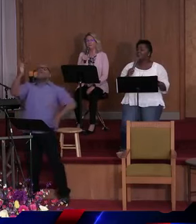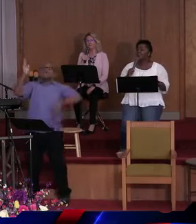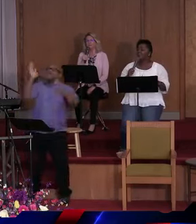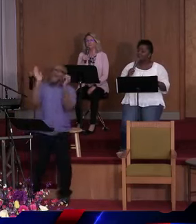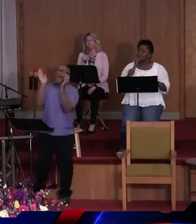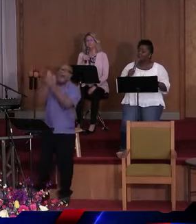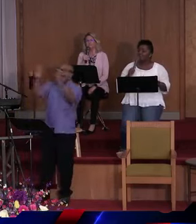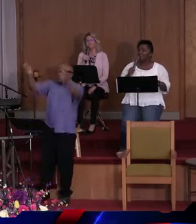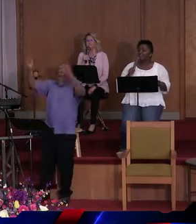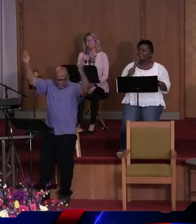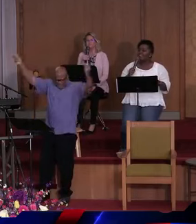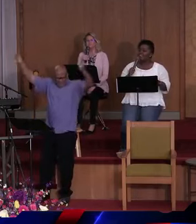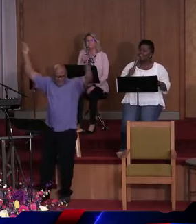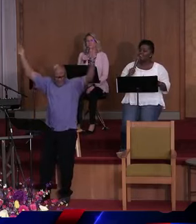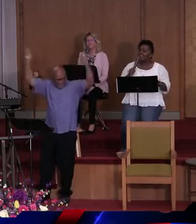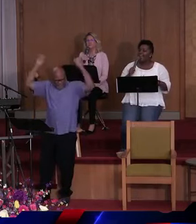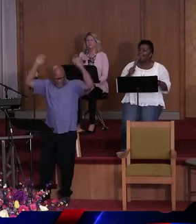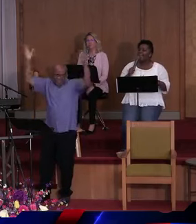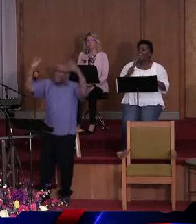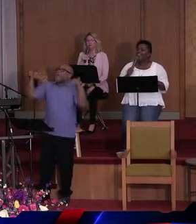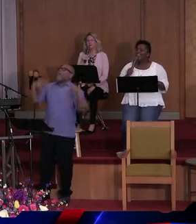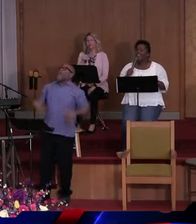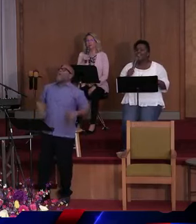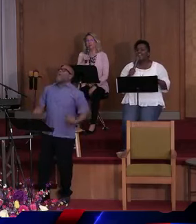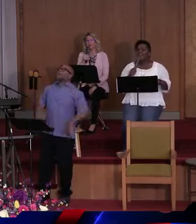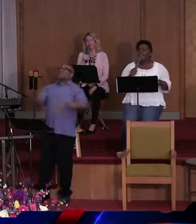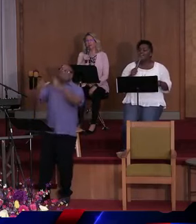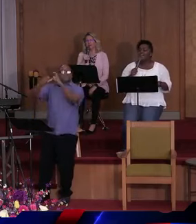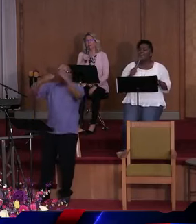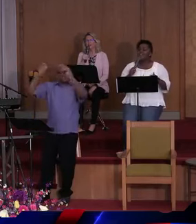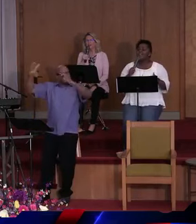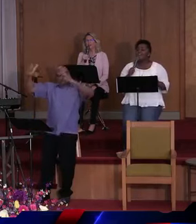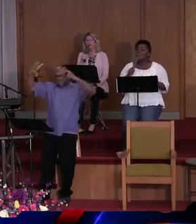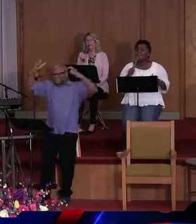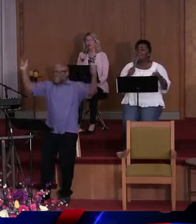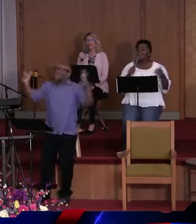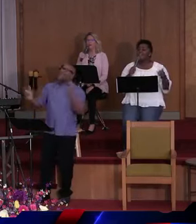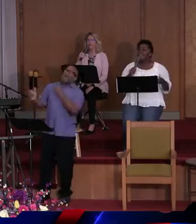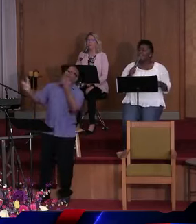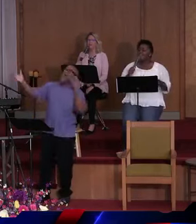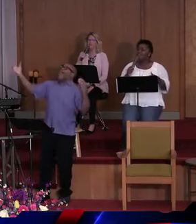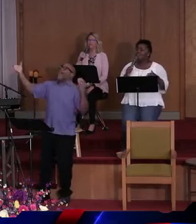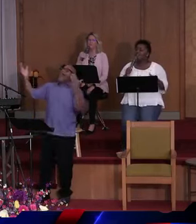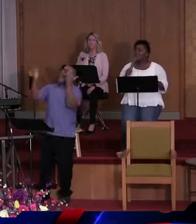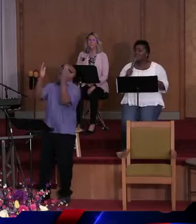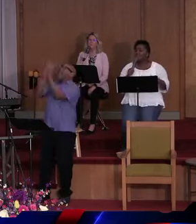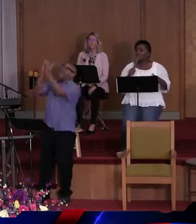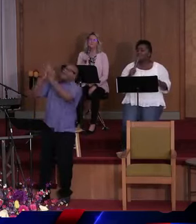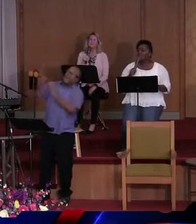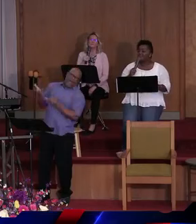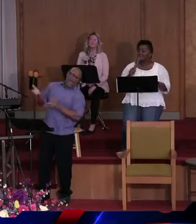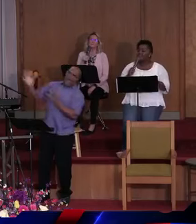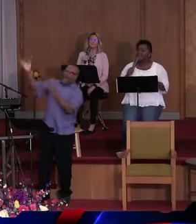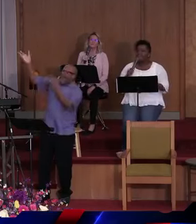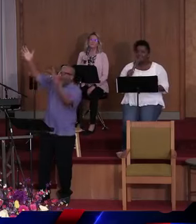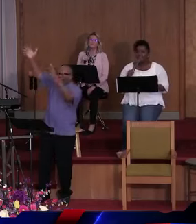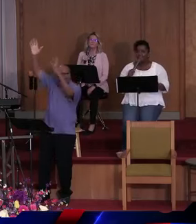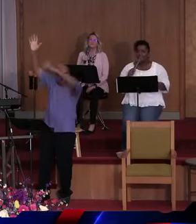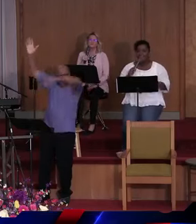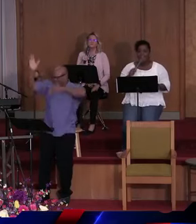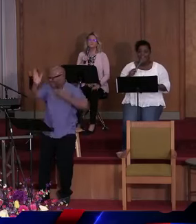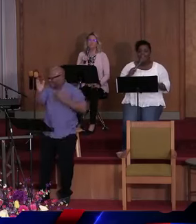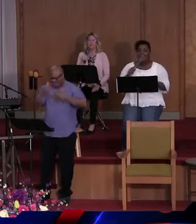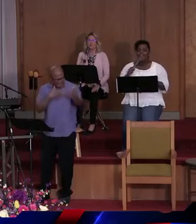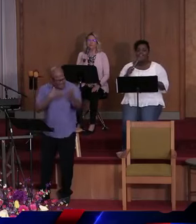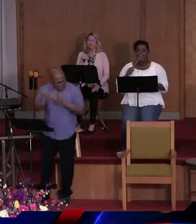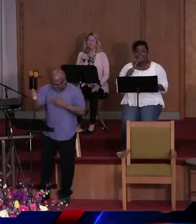up. Because you've been so higher and higher and higher and higher, I lift you up. No matter what's going on,